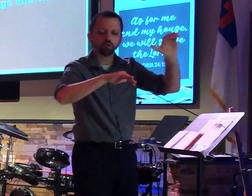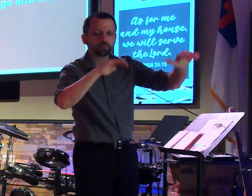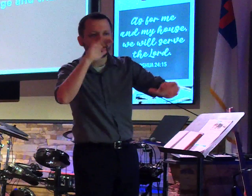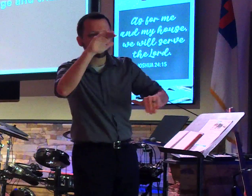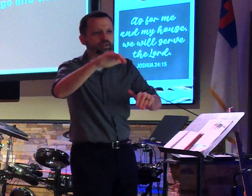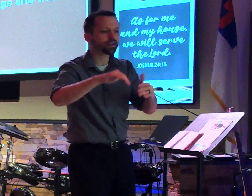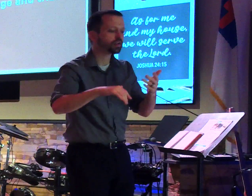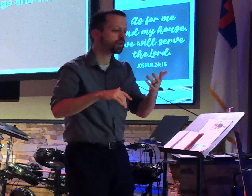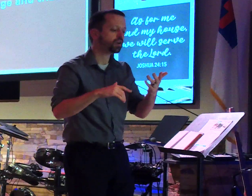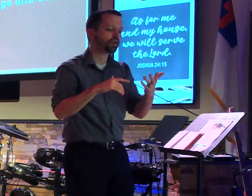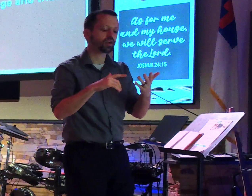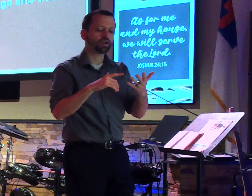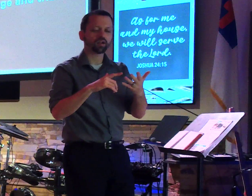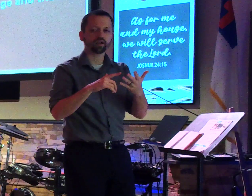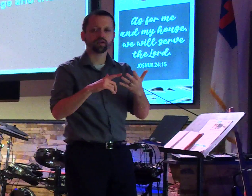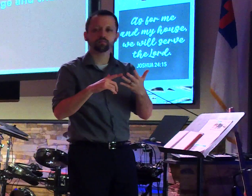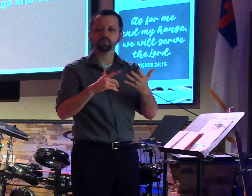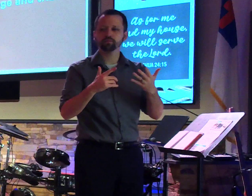you played,